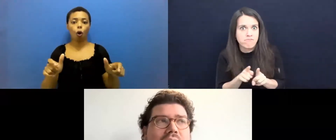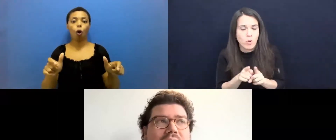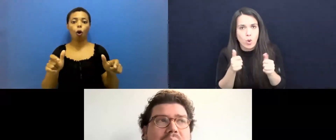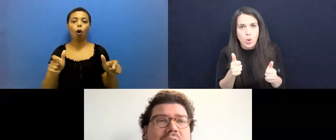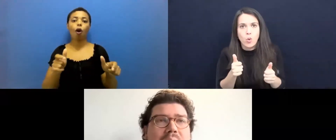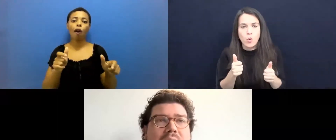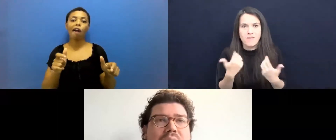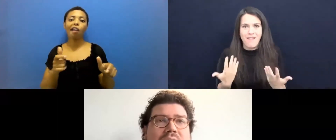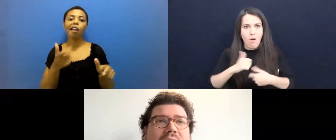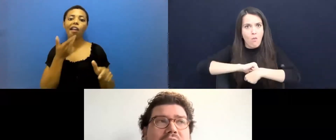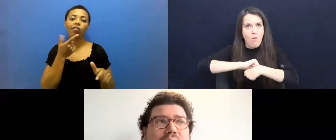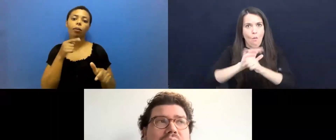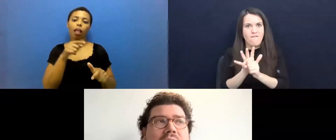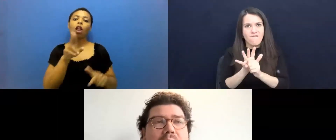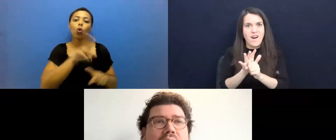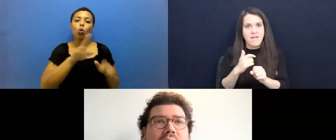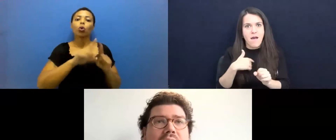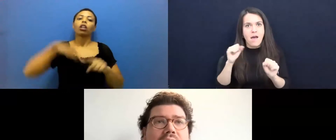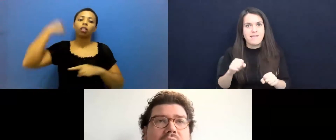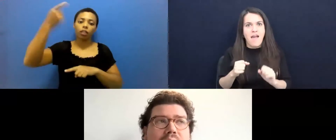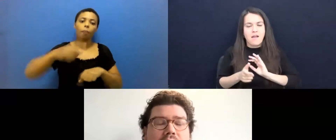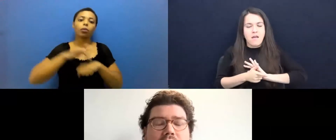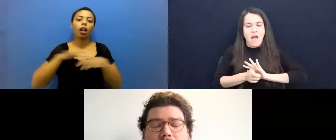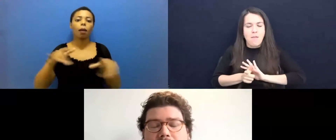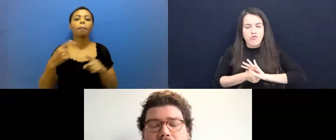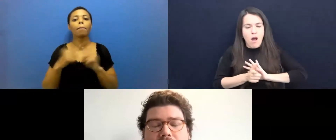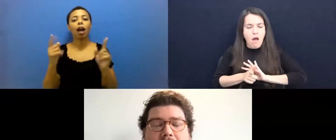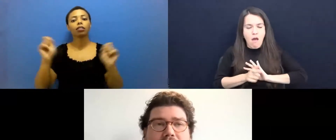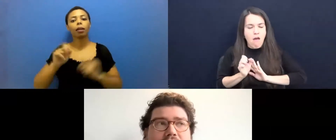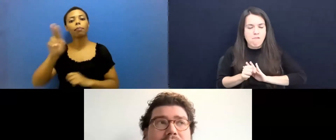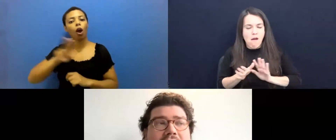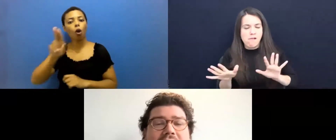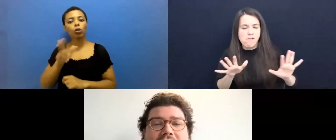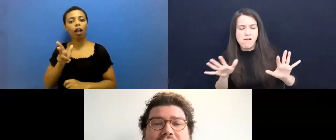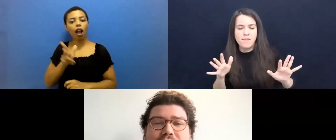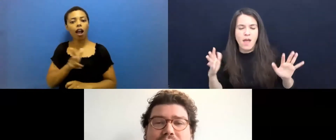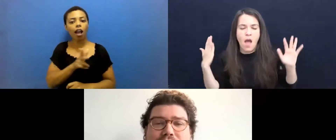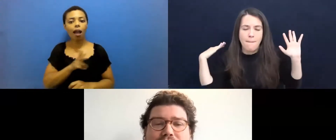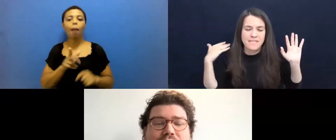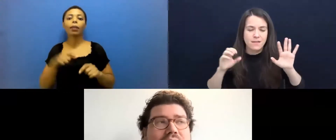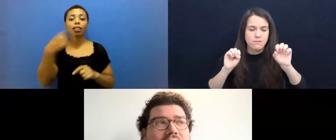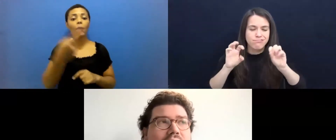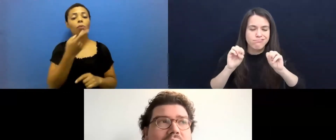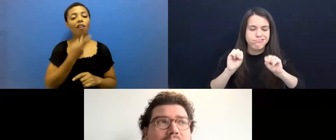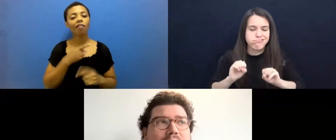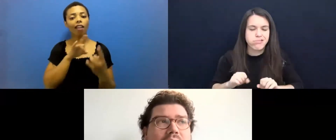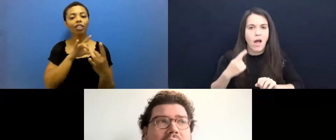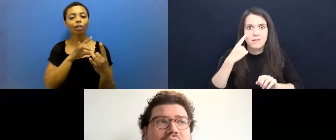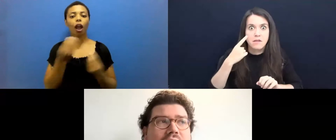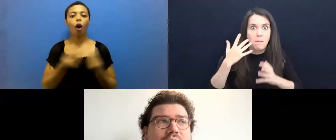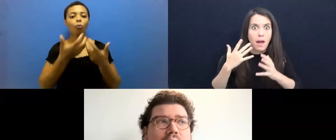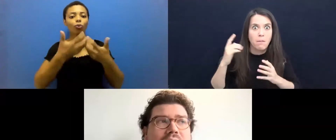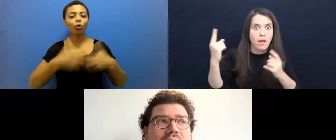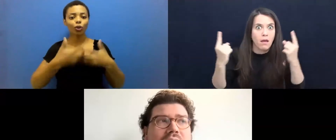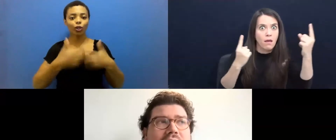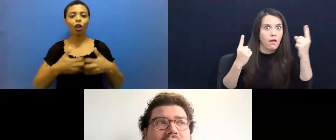for the pandemic because I can use the camera and the haptic feedback to see if other people are